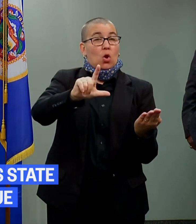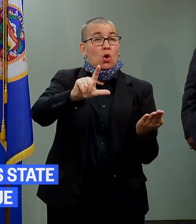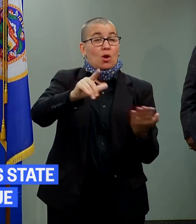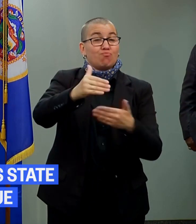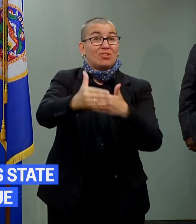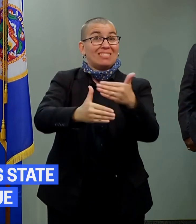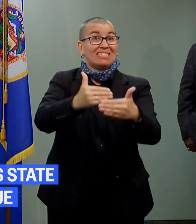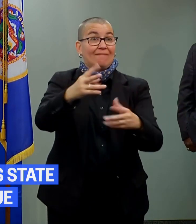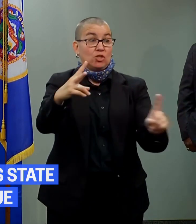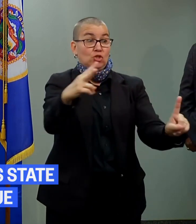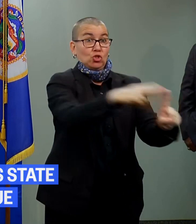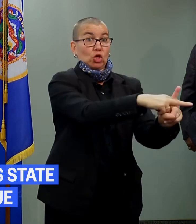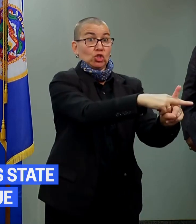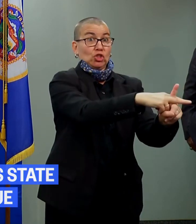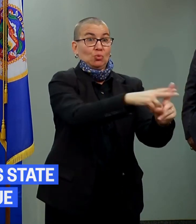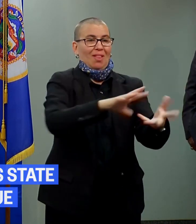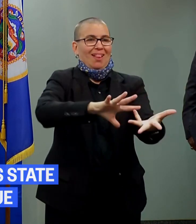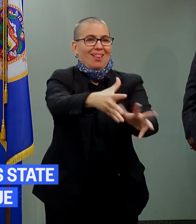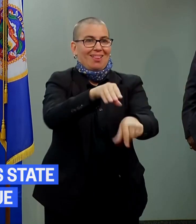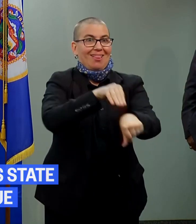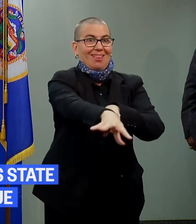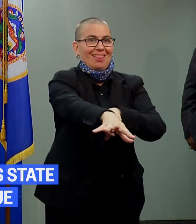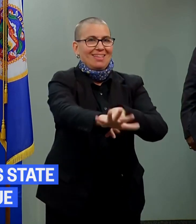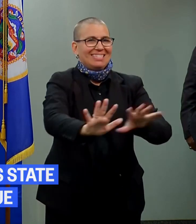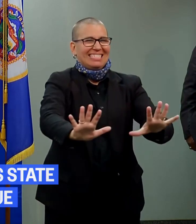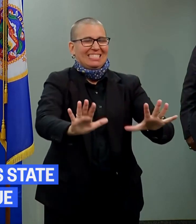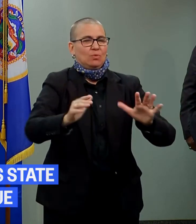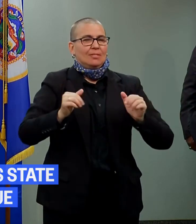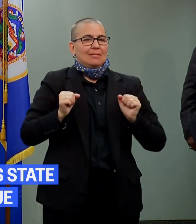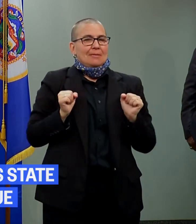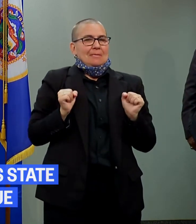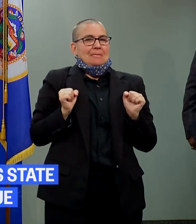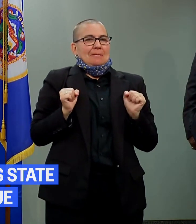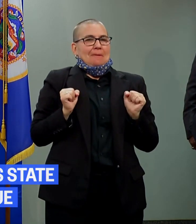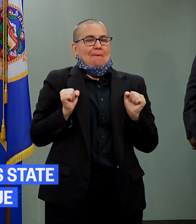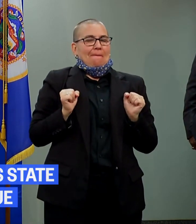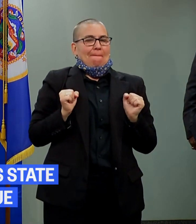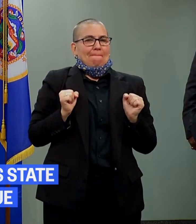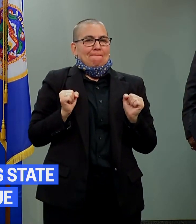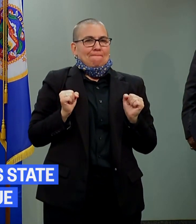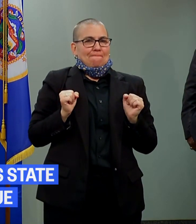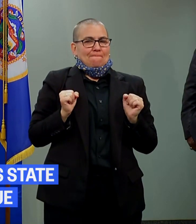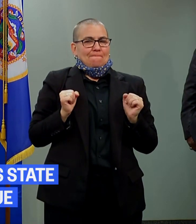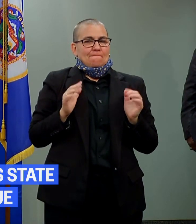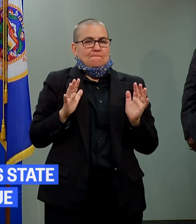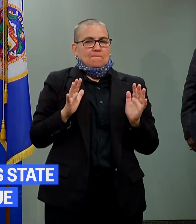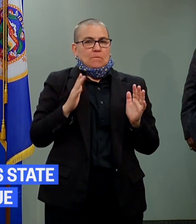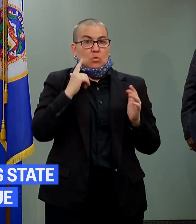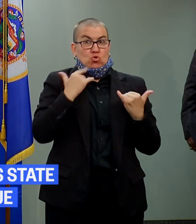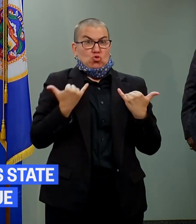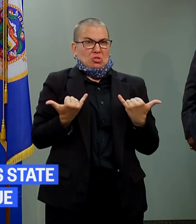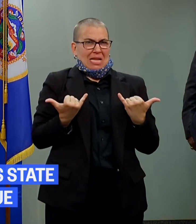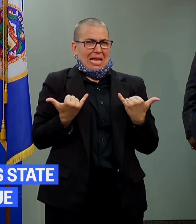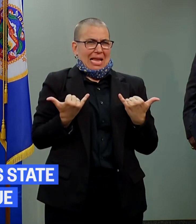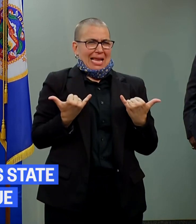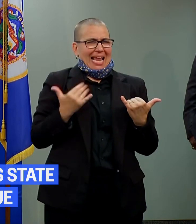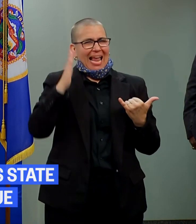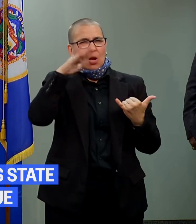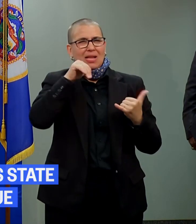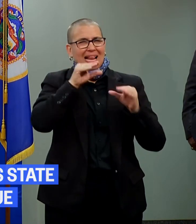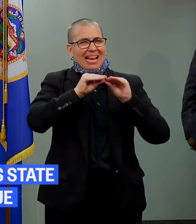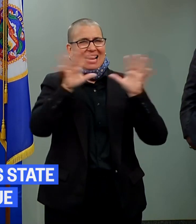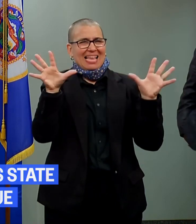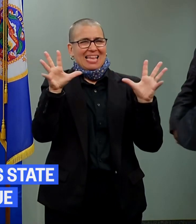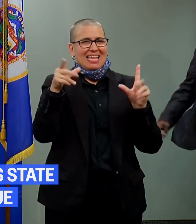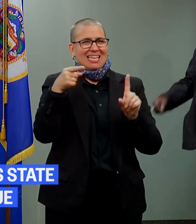concerns. We have explored, and I do believe at this point in time, it's not clear cut, and I think we need to probably